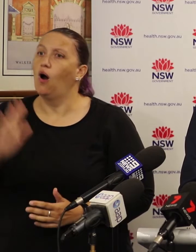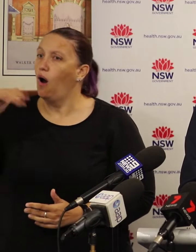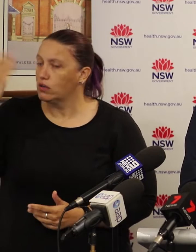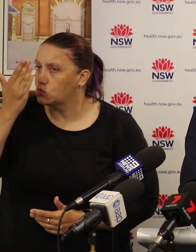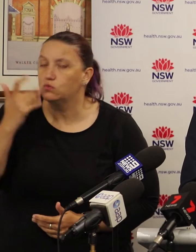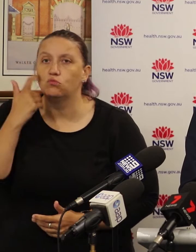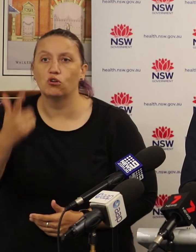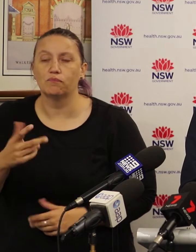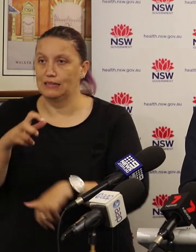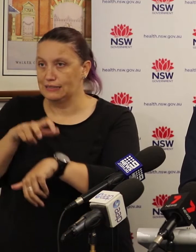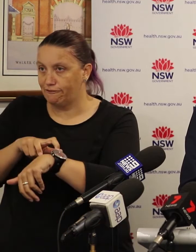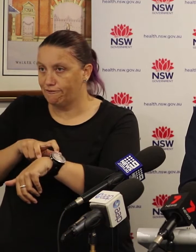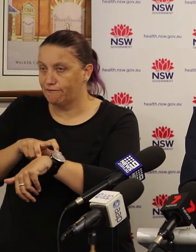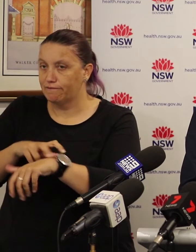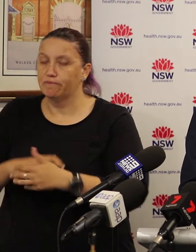secondary schools, TAFEs,